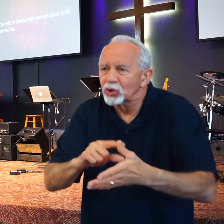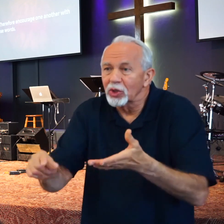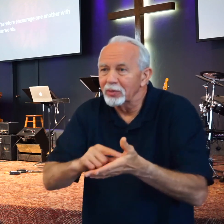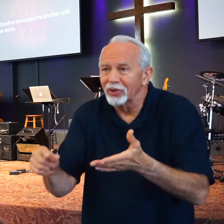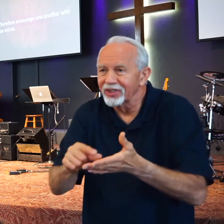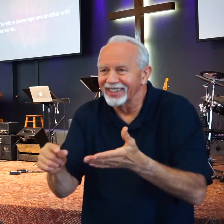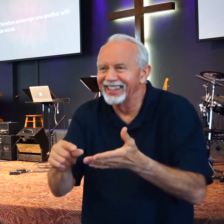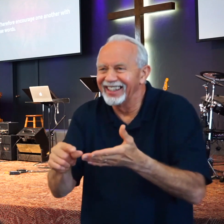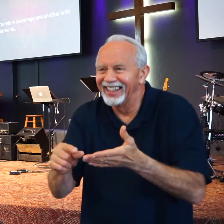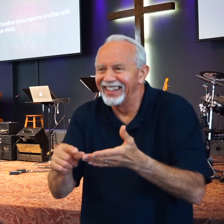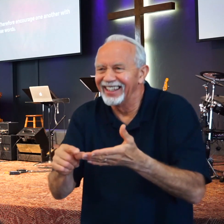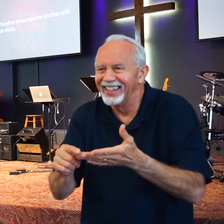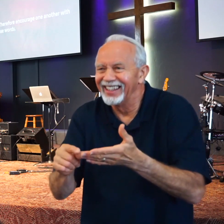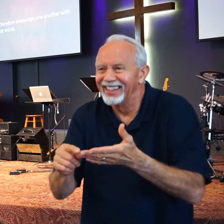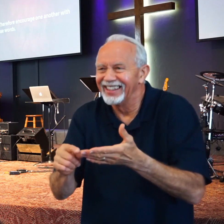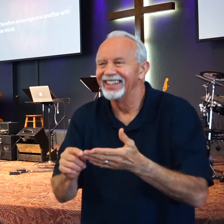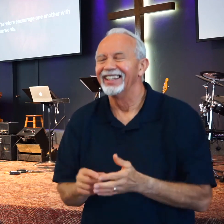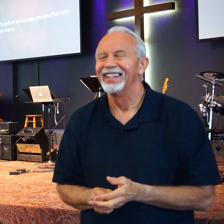me.